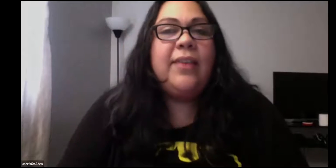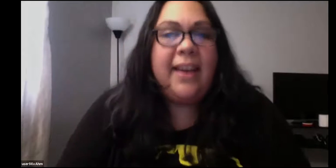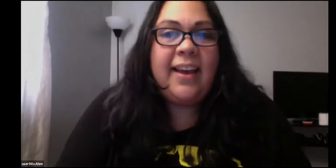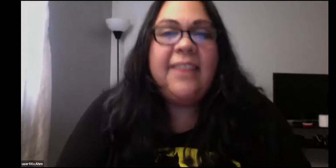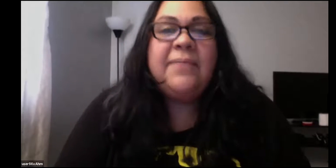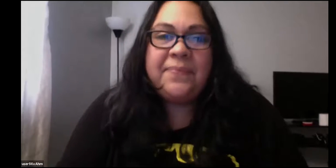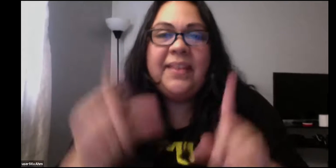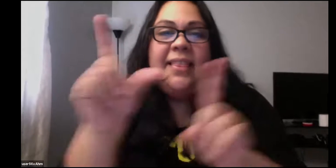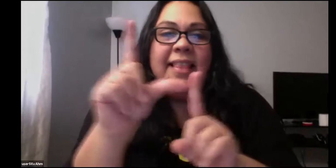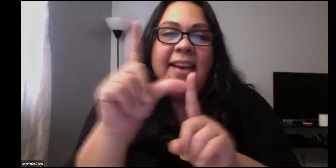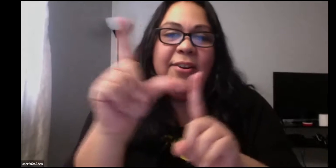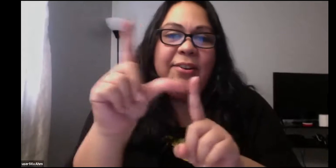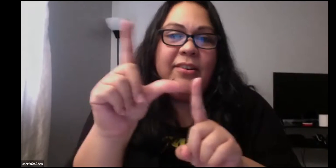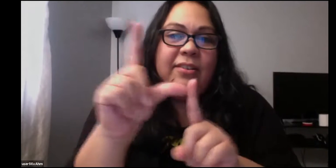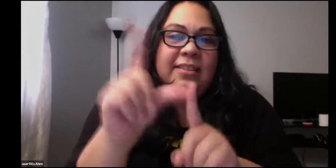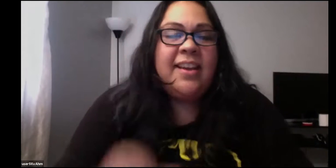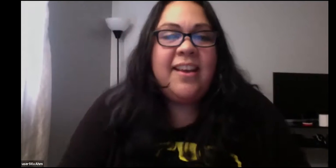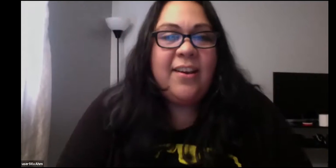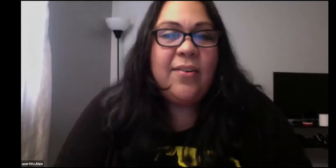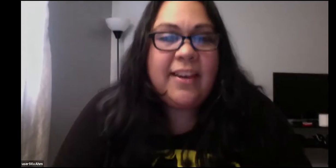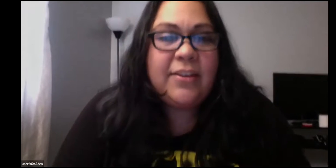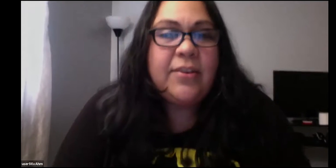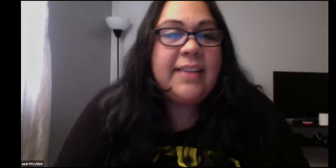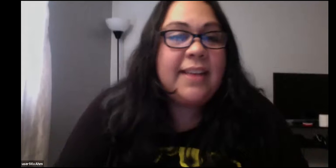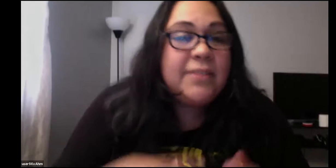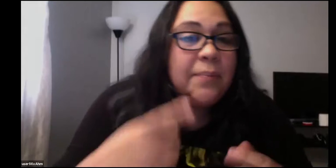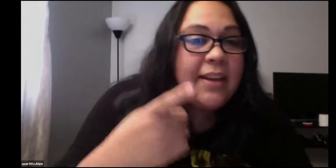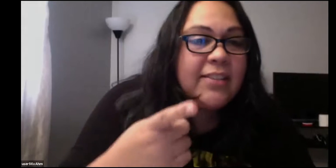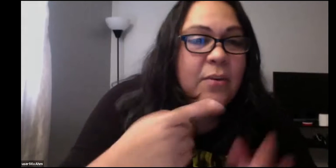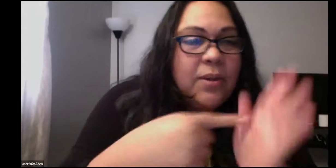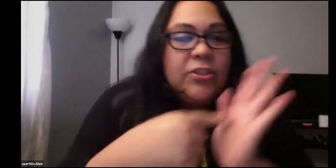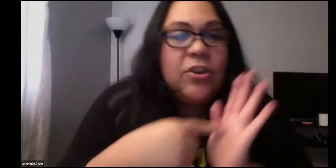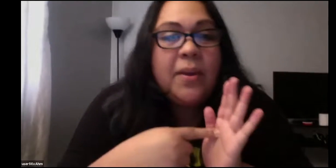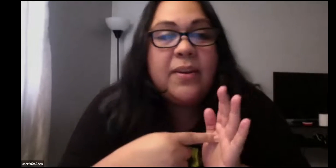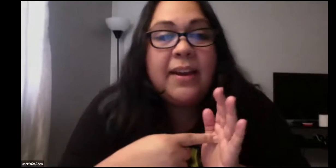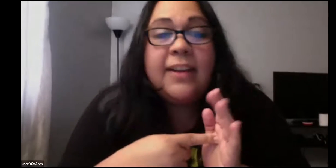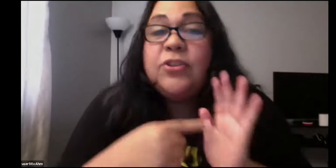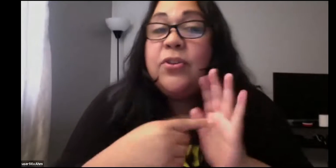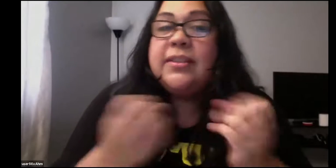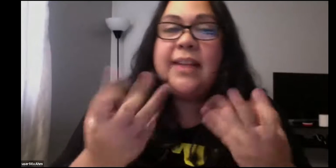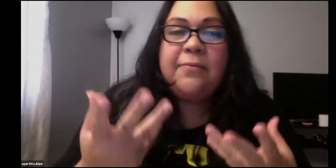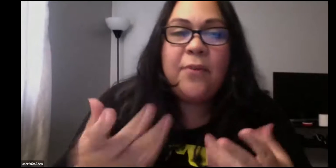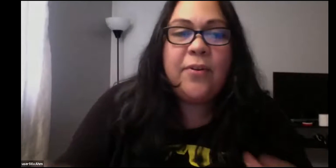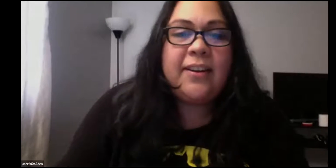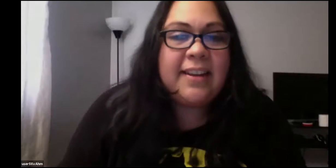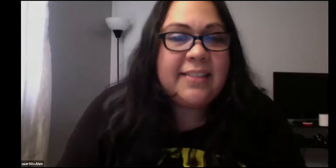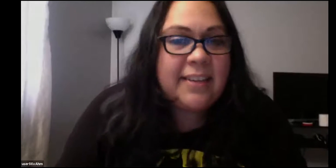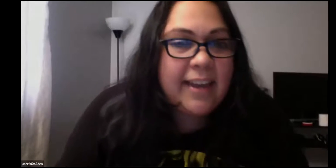okay? Letters. Okay, do you guys have something else that you want to show me? And I can show you the sign for it. I see Caitlin